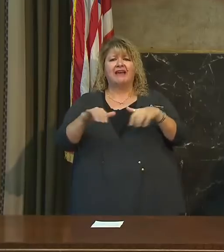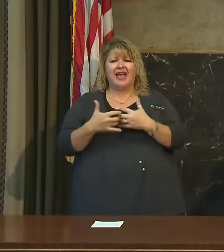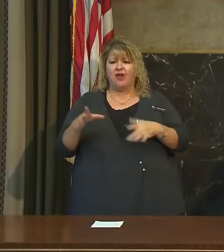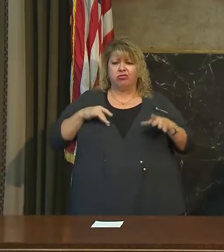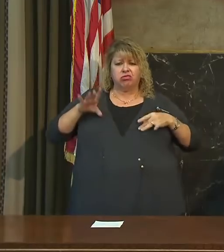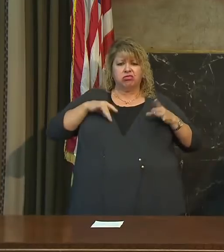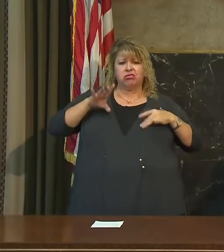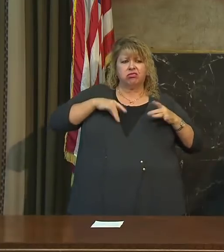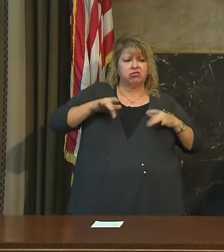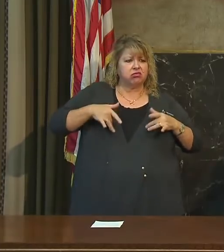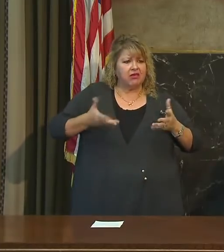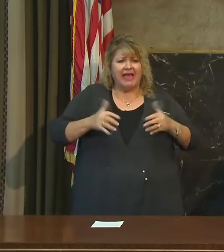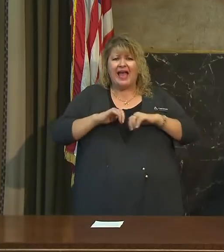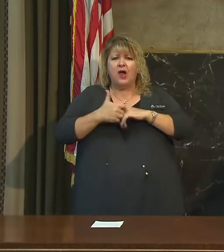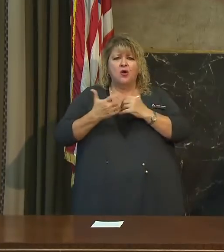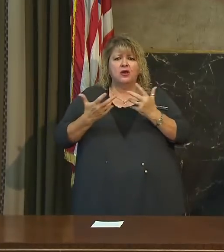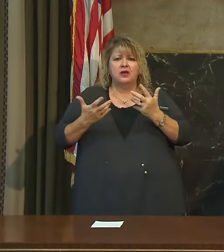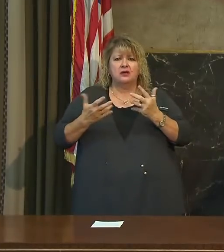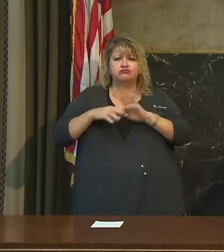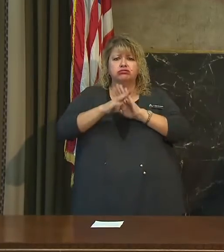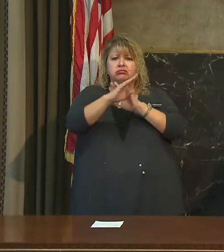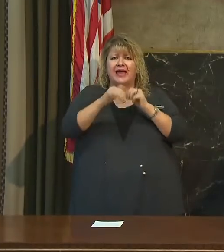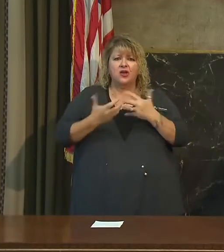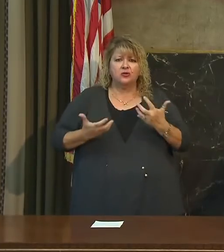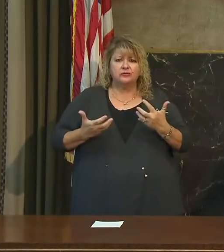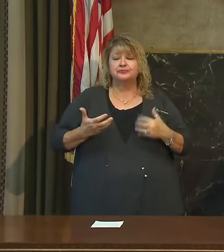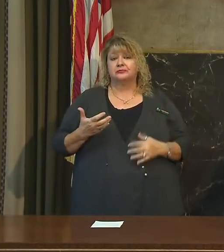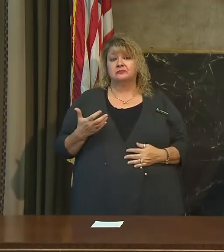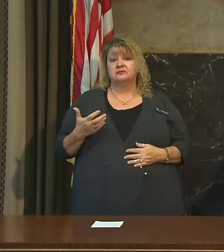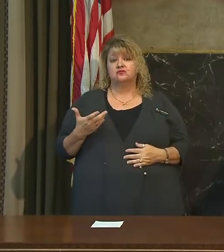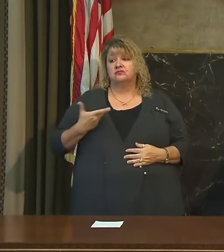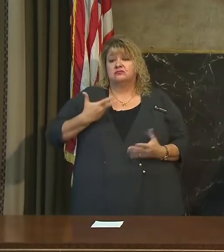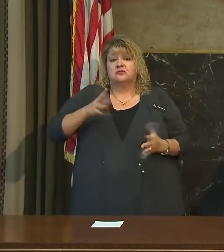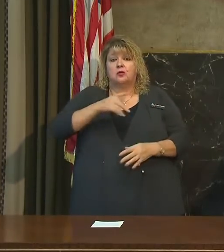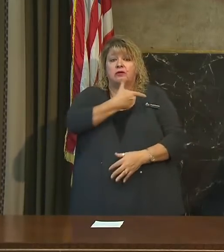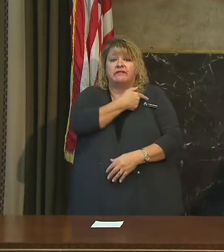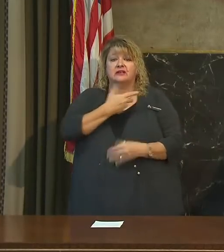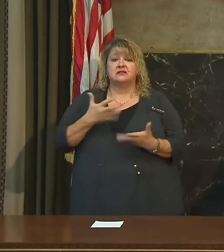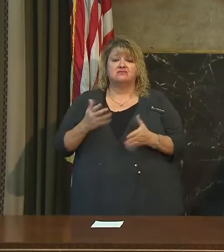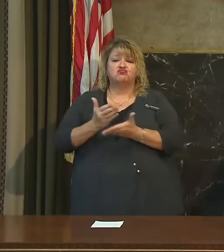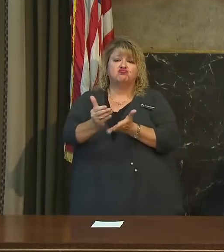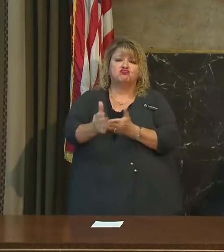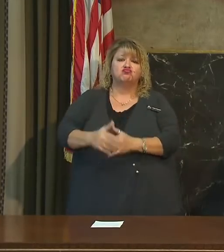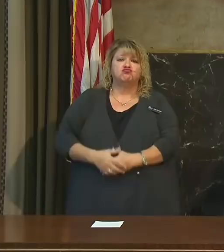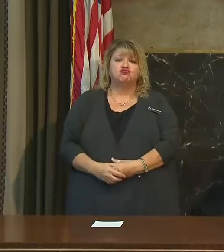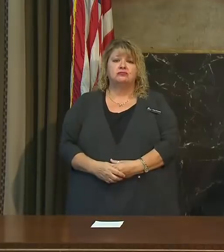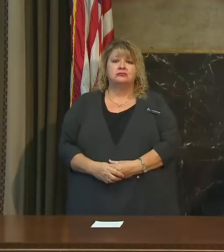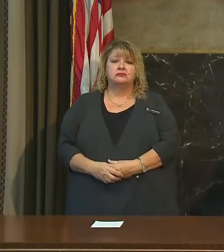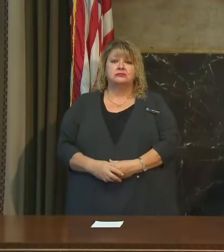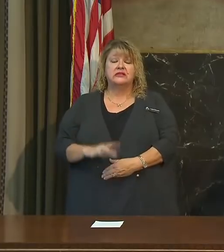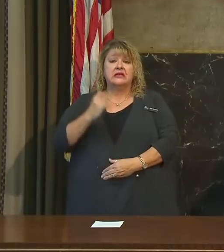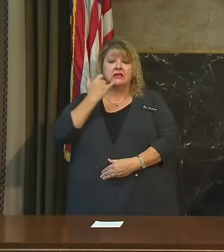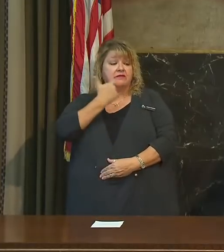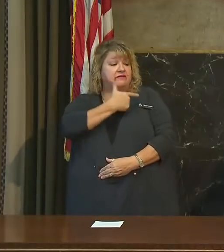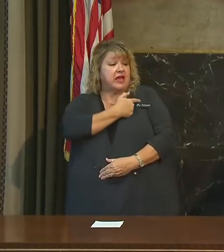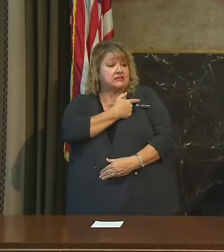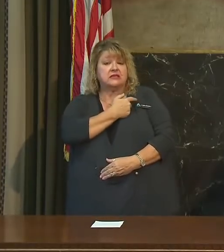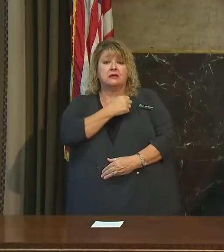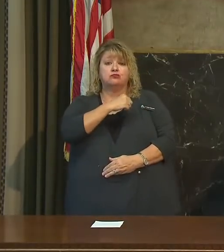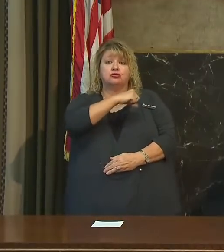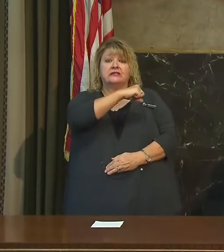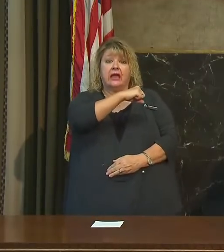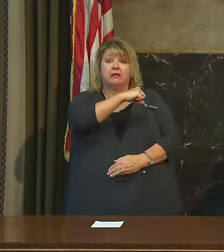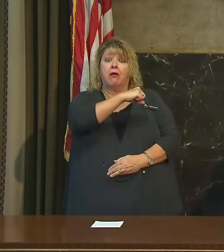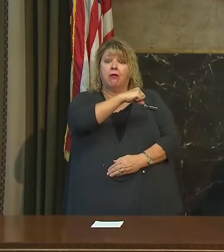vaccinated and have conferred upon themselves the protection that the vaccines offer and that nothing